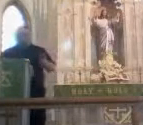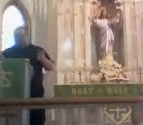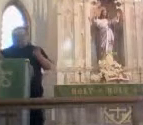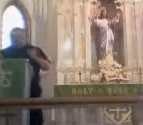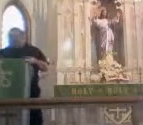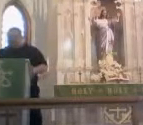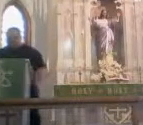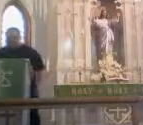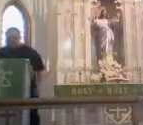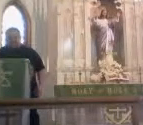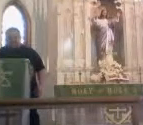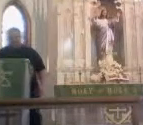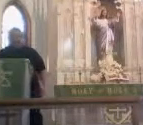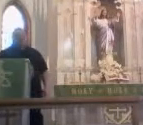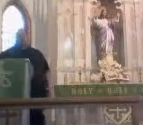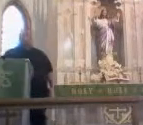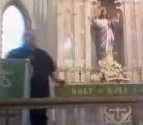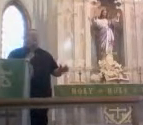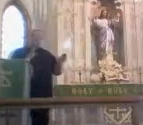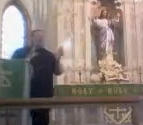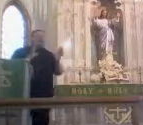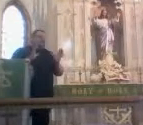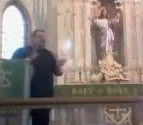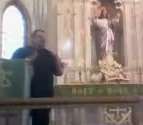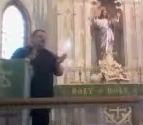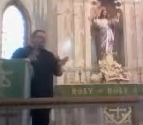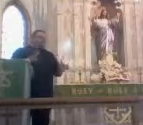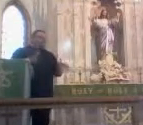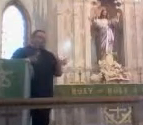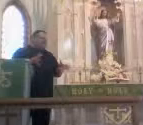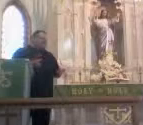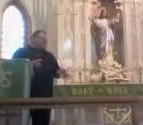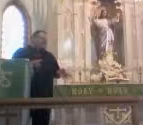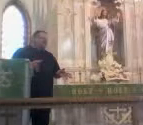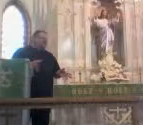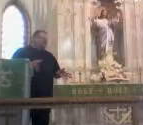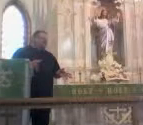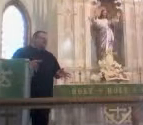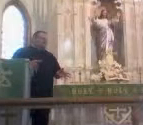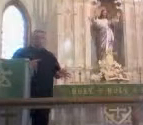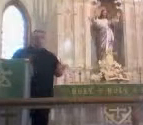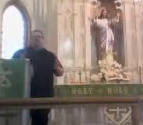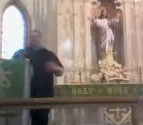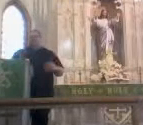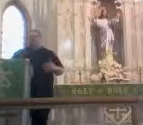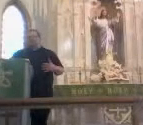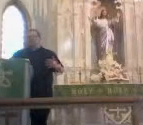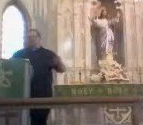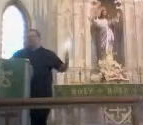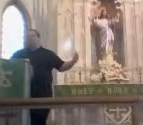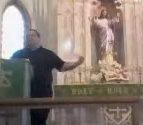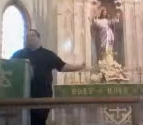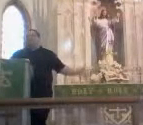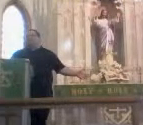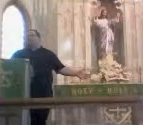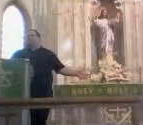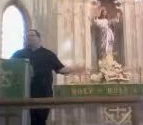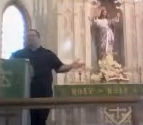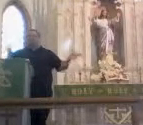us, he strengthens us, he stays with us, and he gives us what we need for each new day. Sorrow may come in the night, but